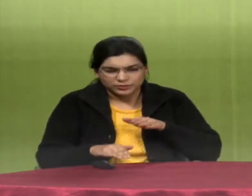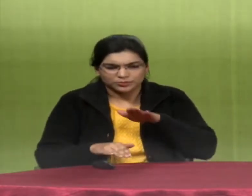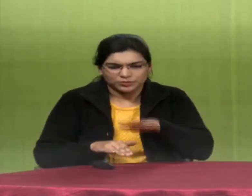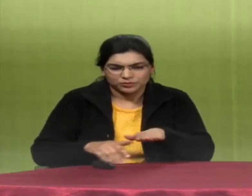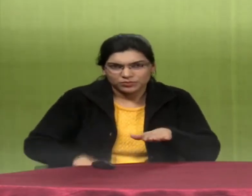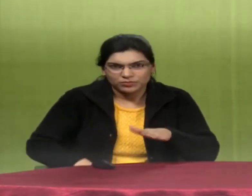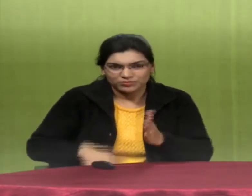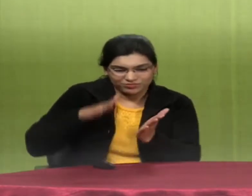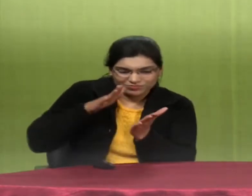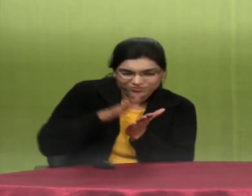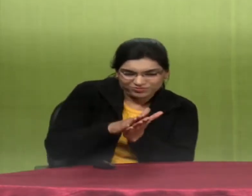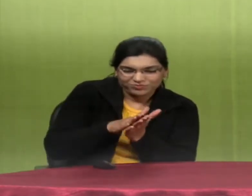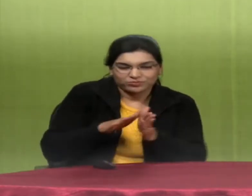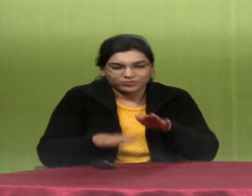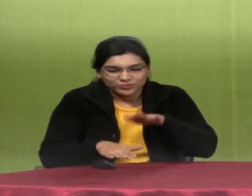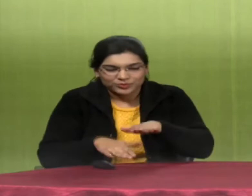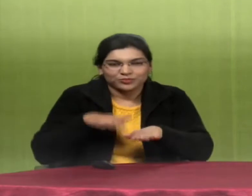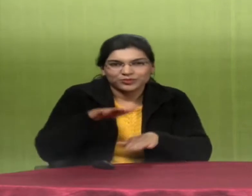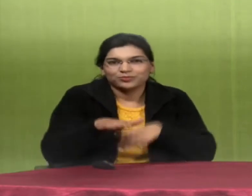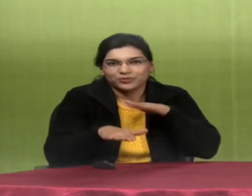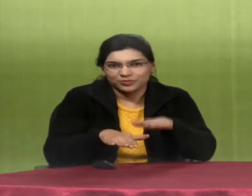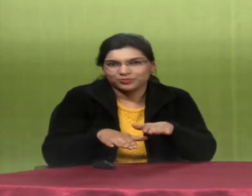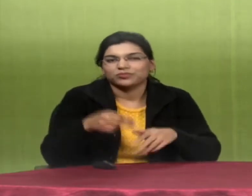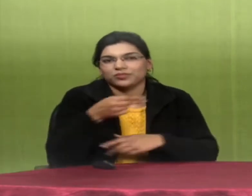weight. Sixth is step.